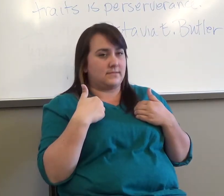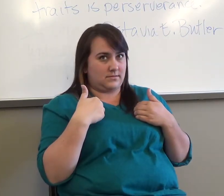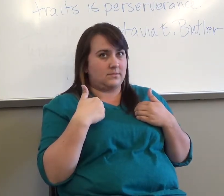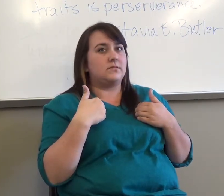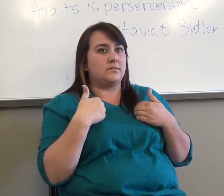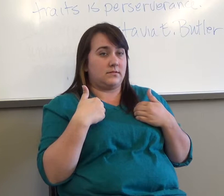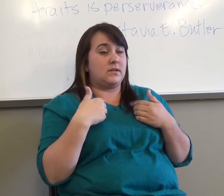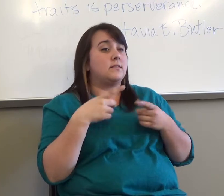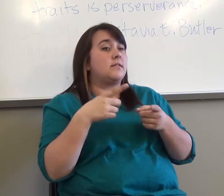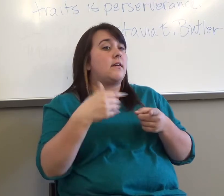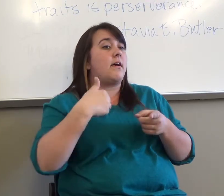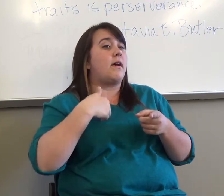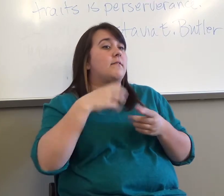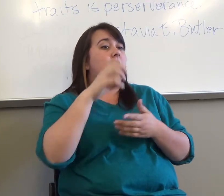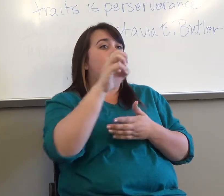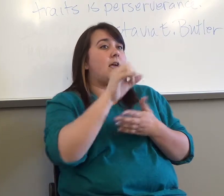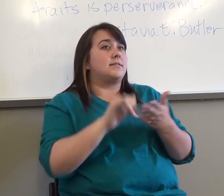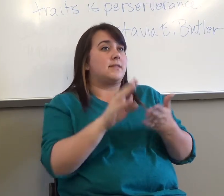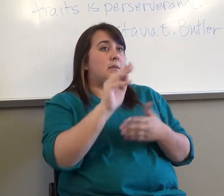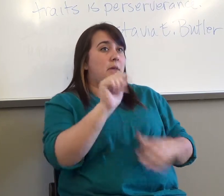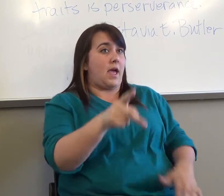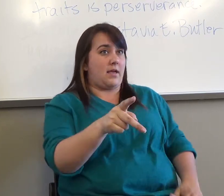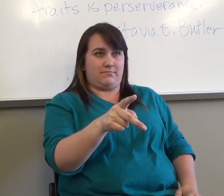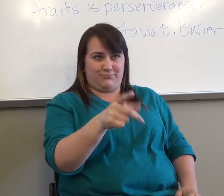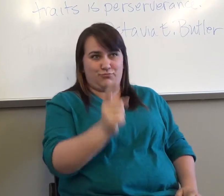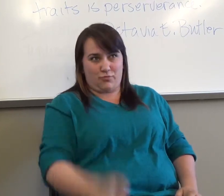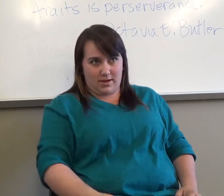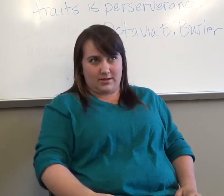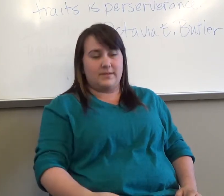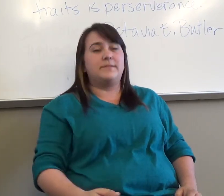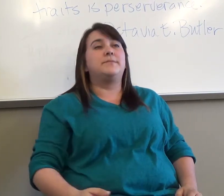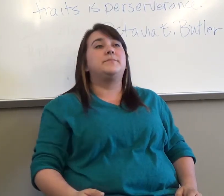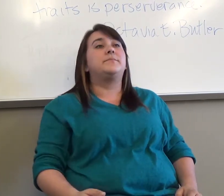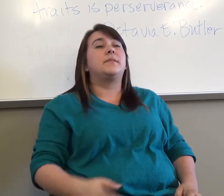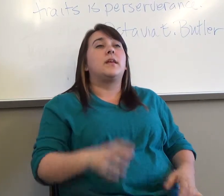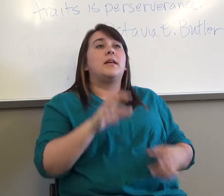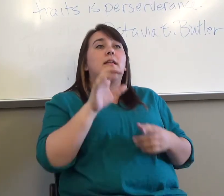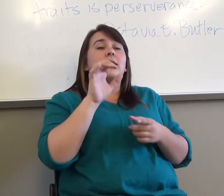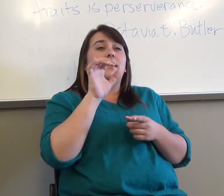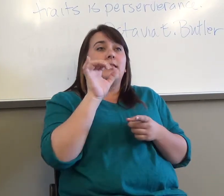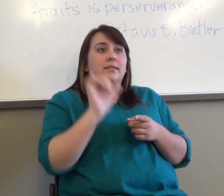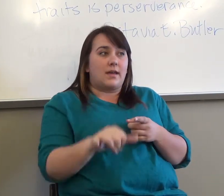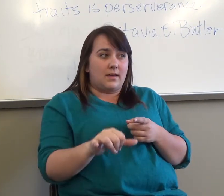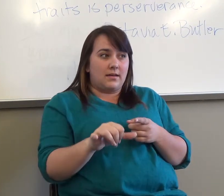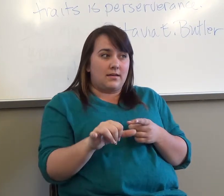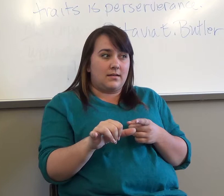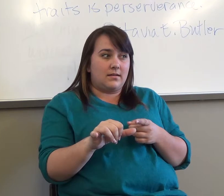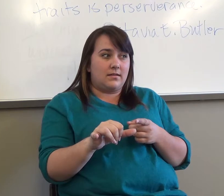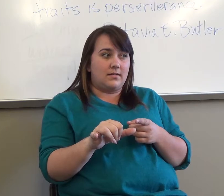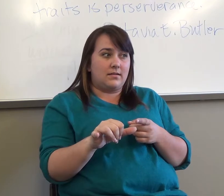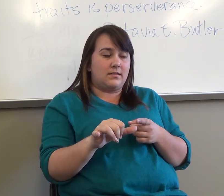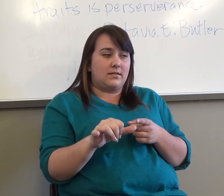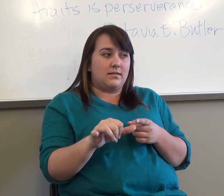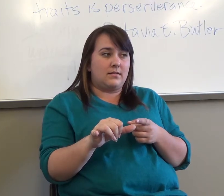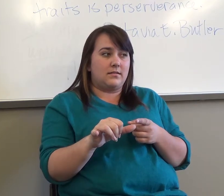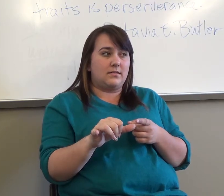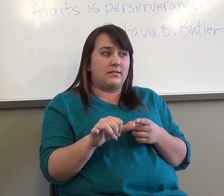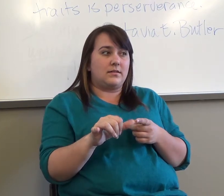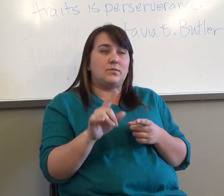it have an essay map? No. No. And that's where this person